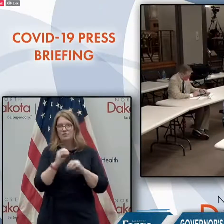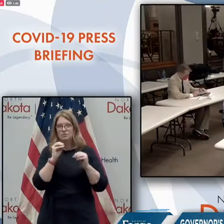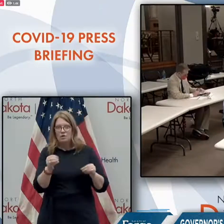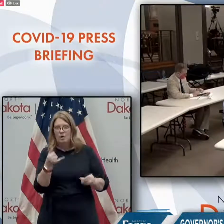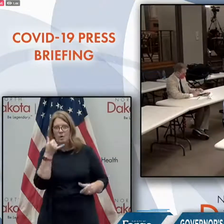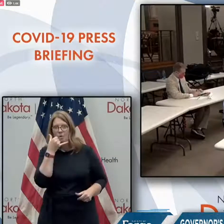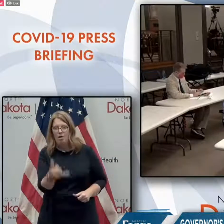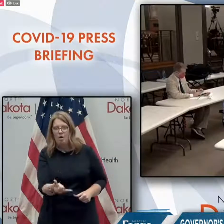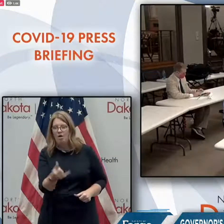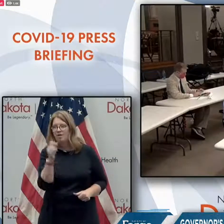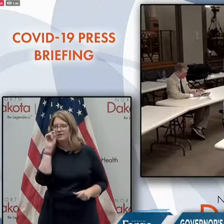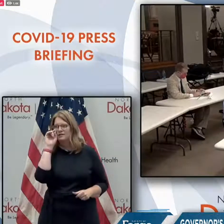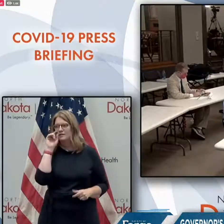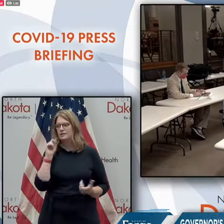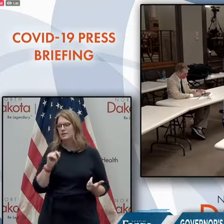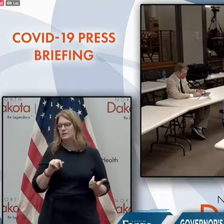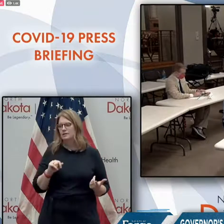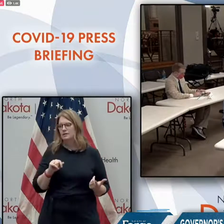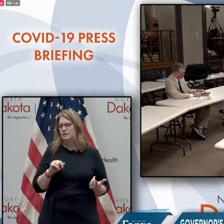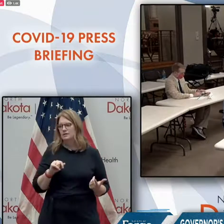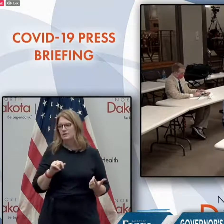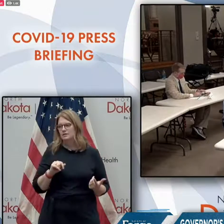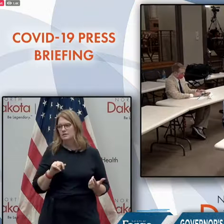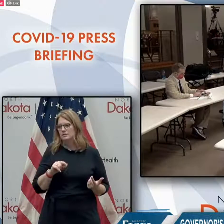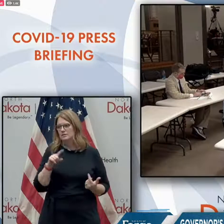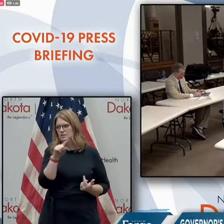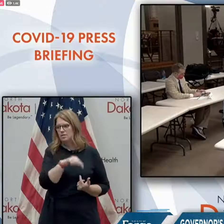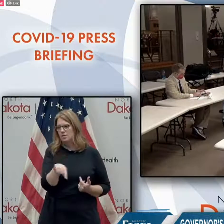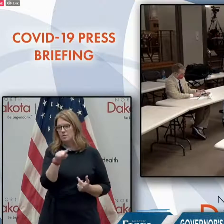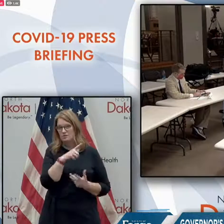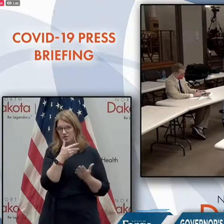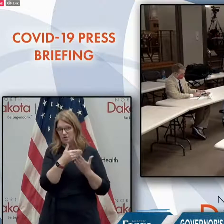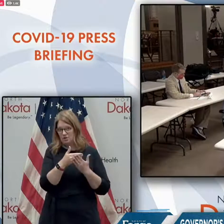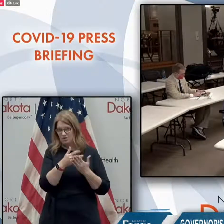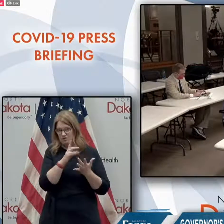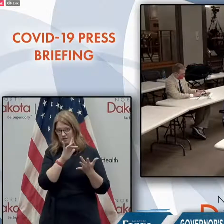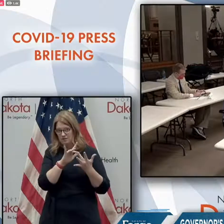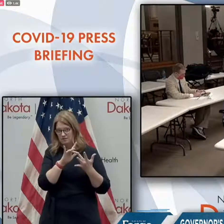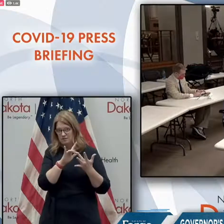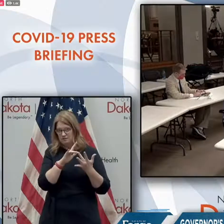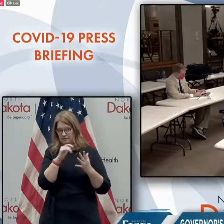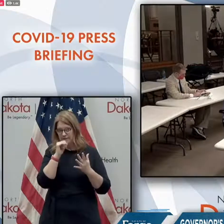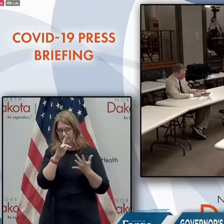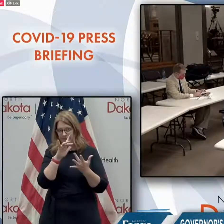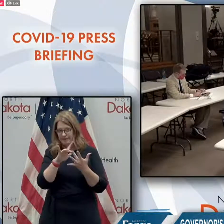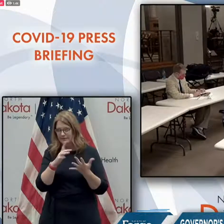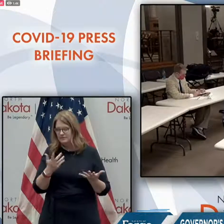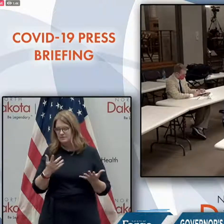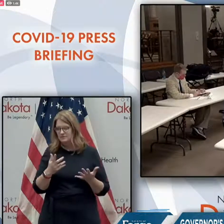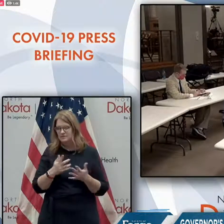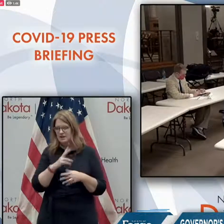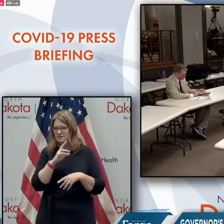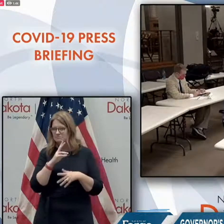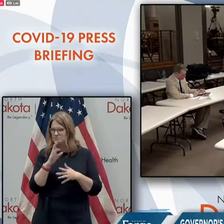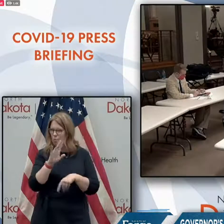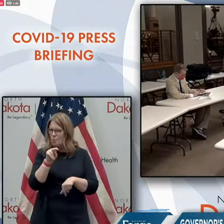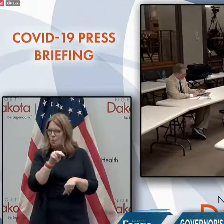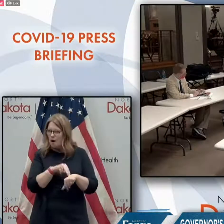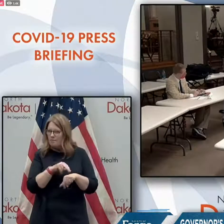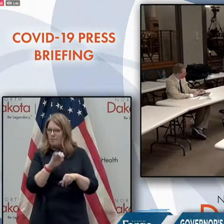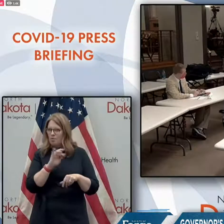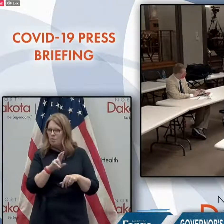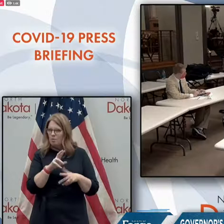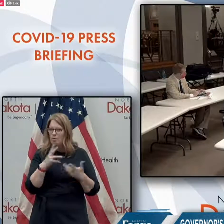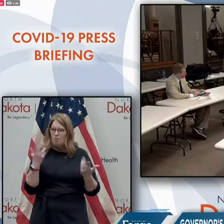And that, because of that, those that have had close contact with them haven't been contacted either. Is that the typical timeline for contact tracing